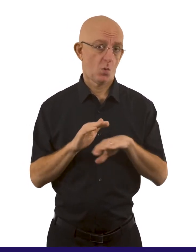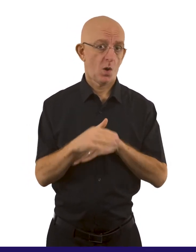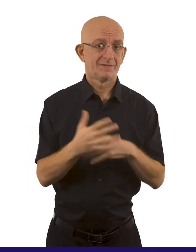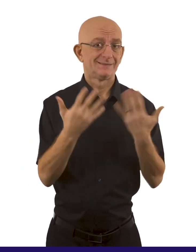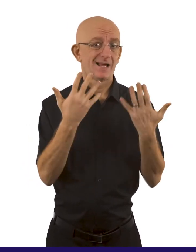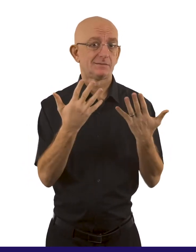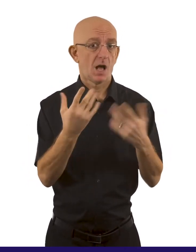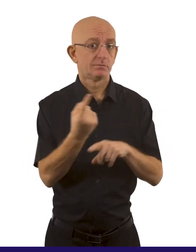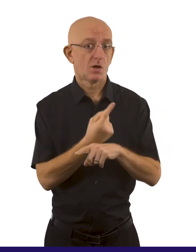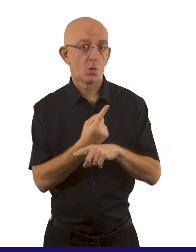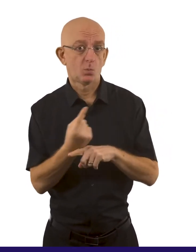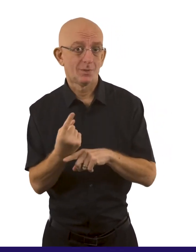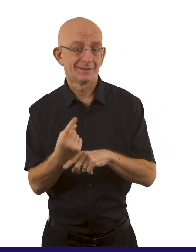More than 10 times a week.